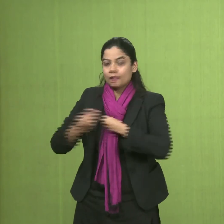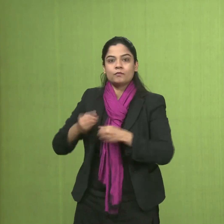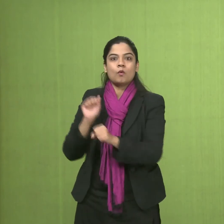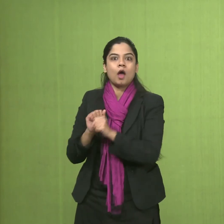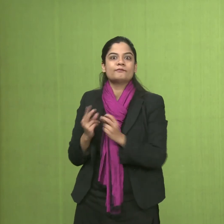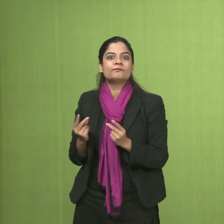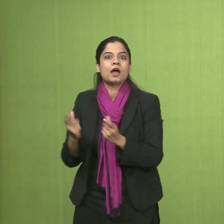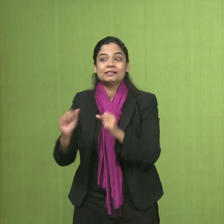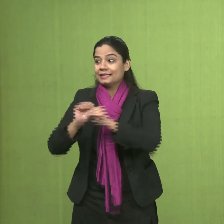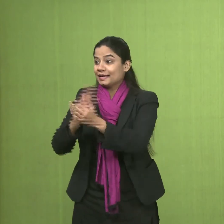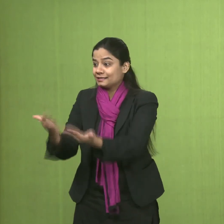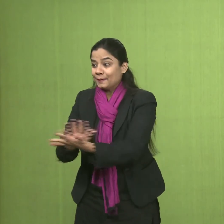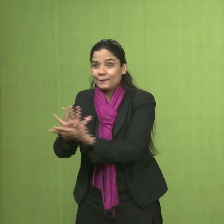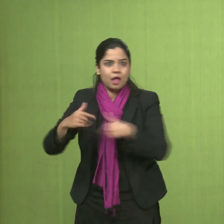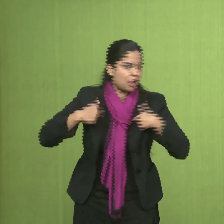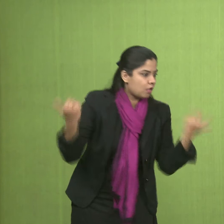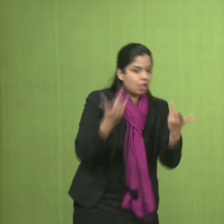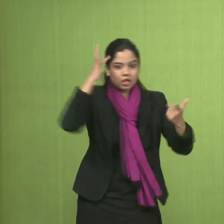These equipments help us in saving energy also.